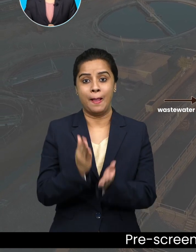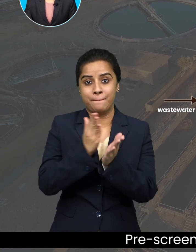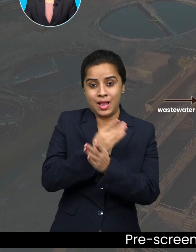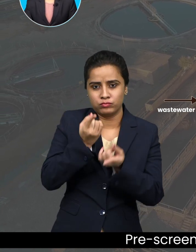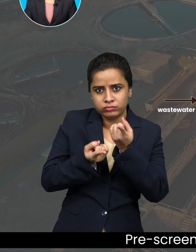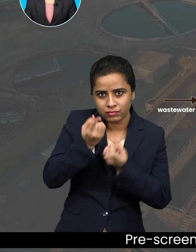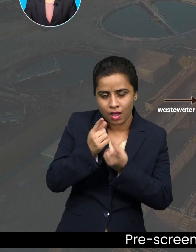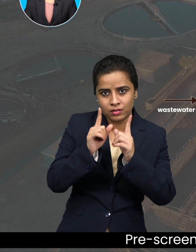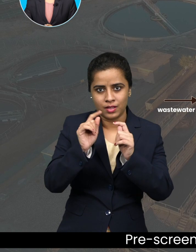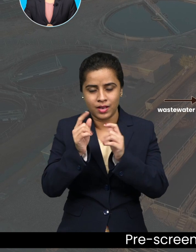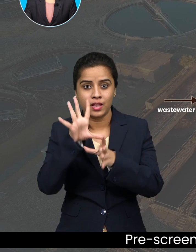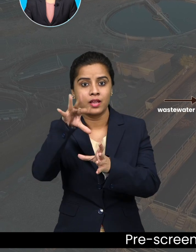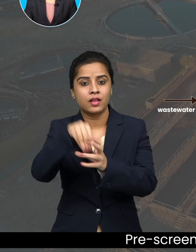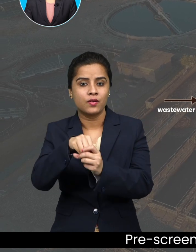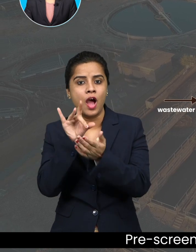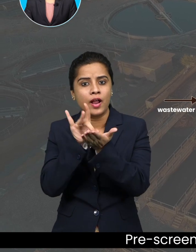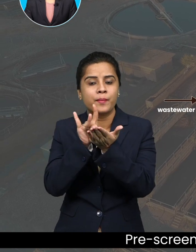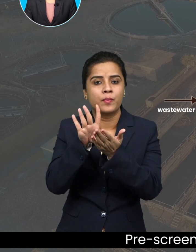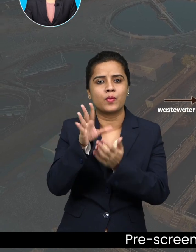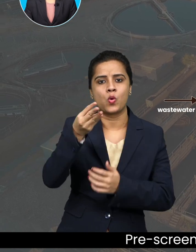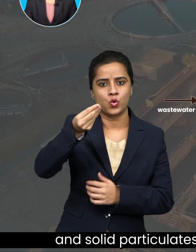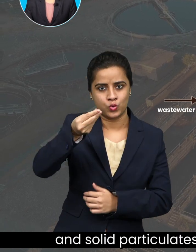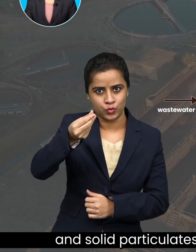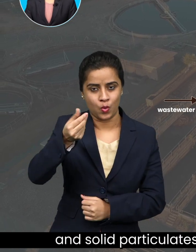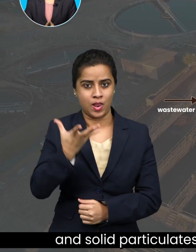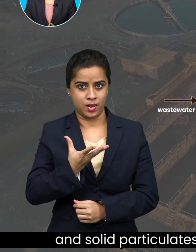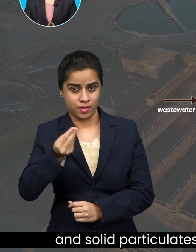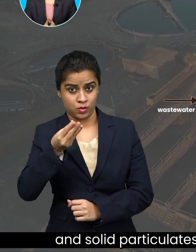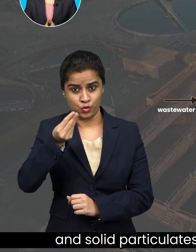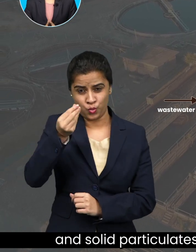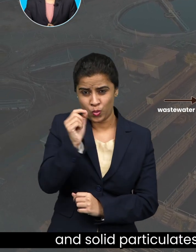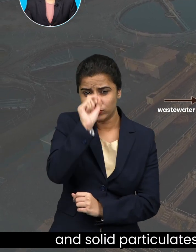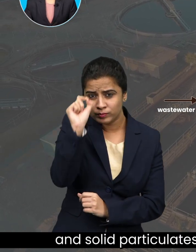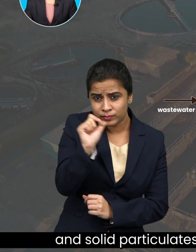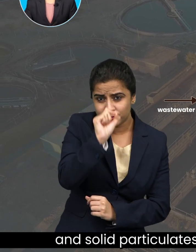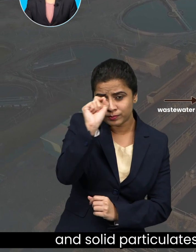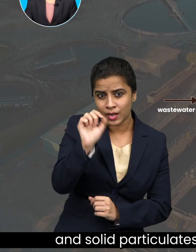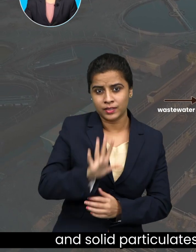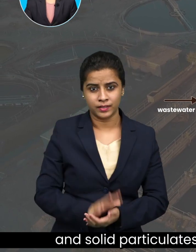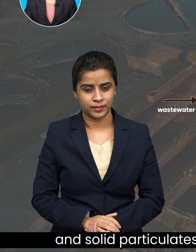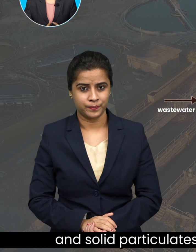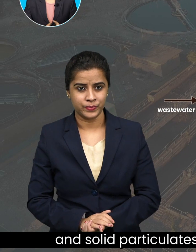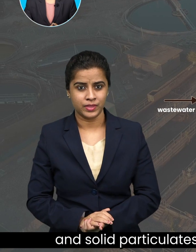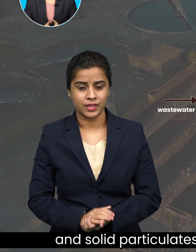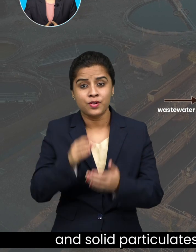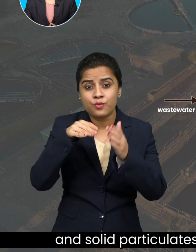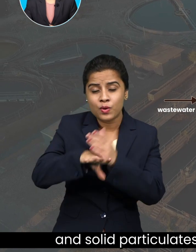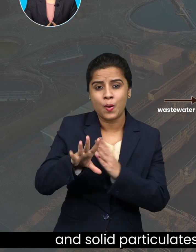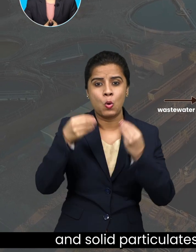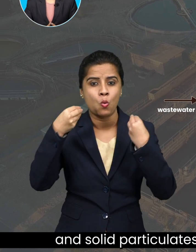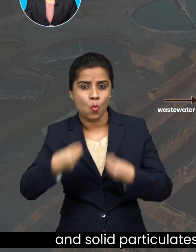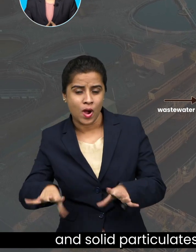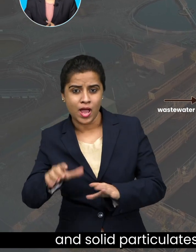Pre-screening includes the removal of soil and solid particulates from